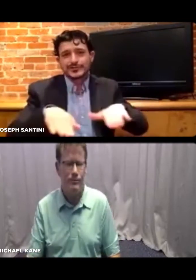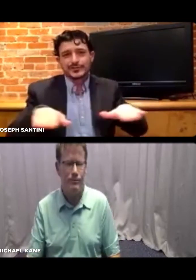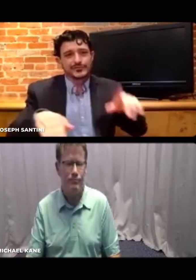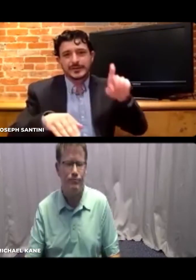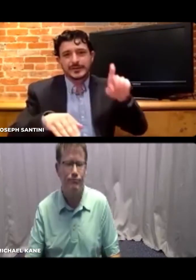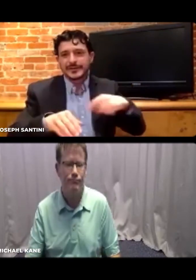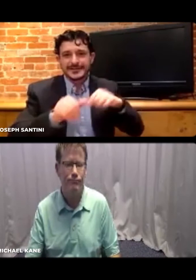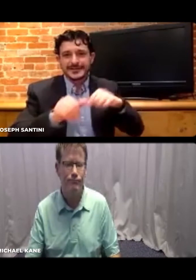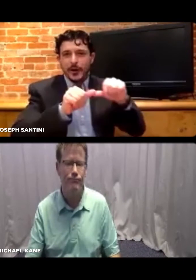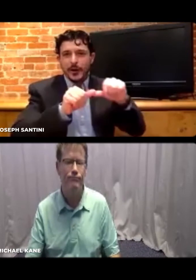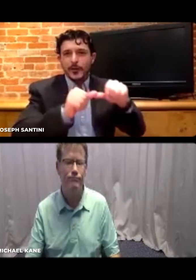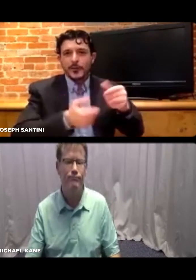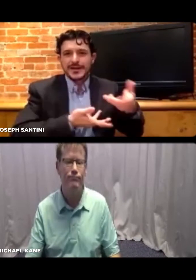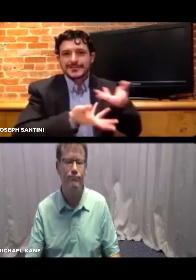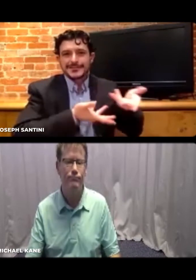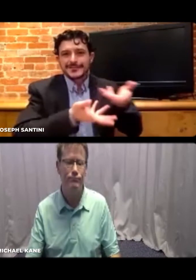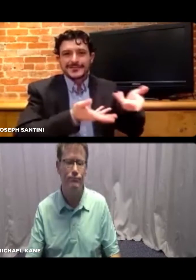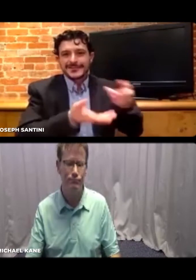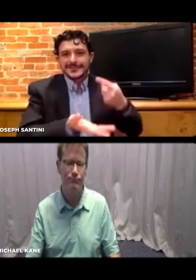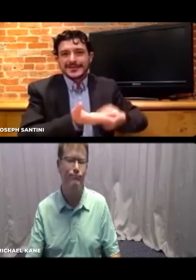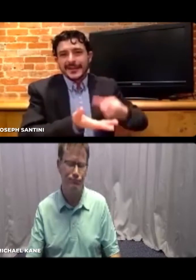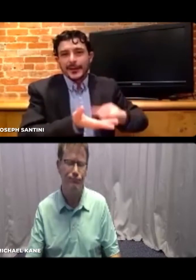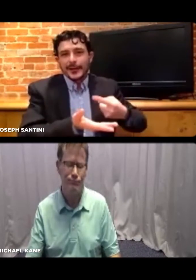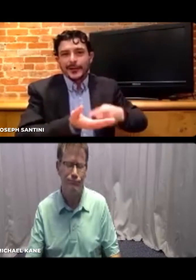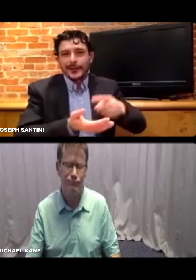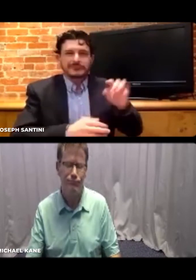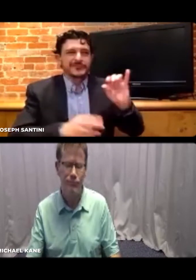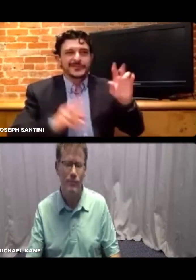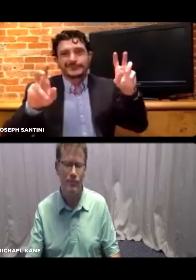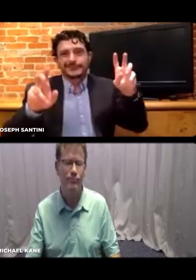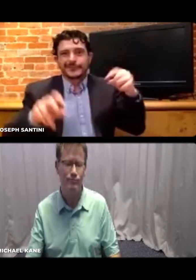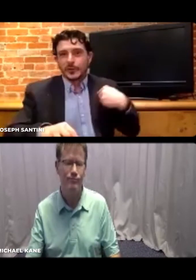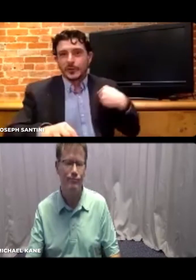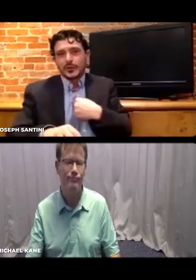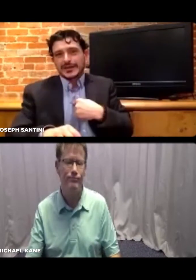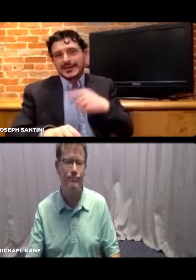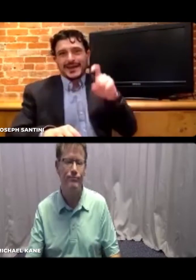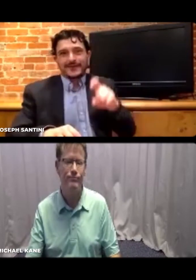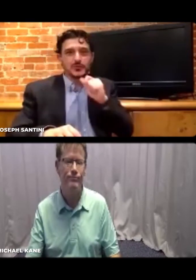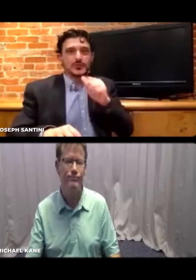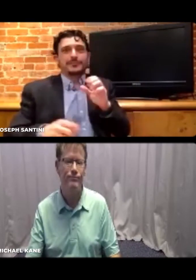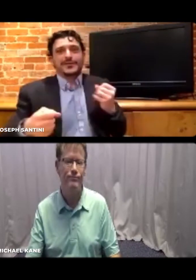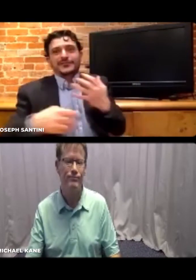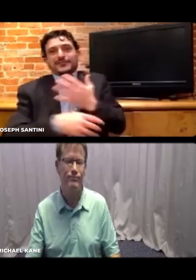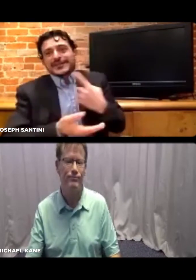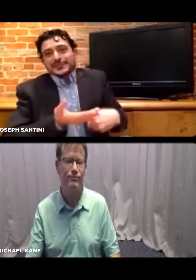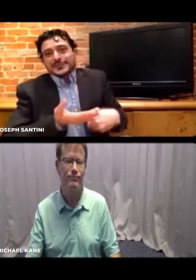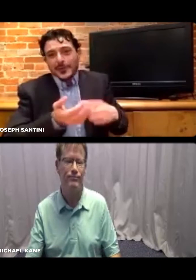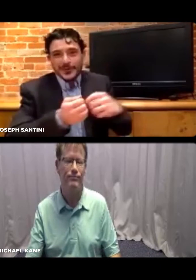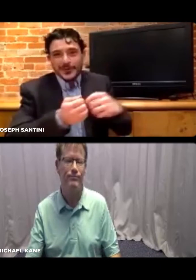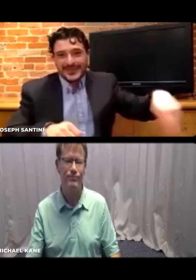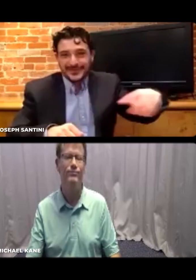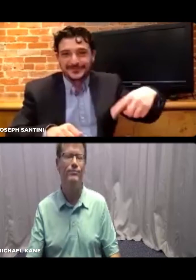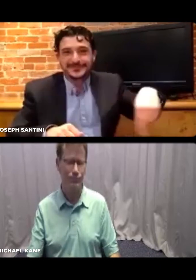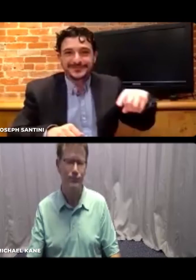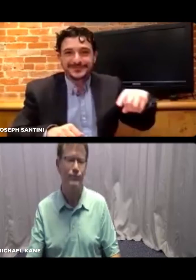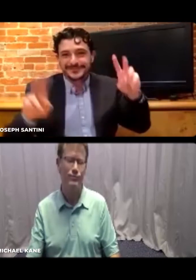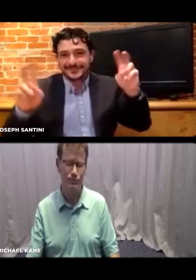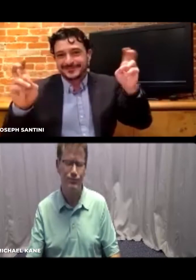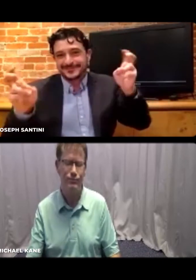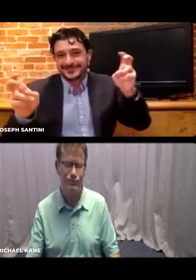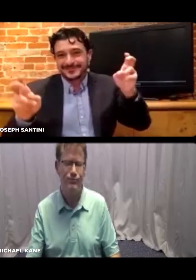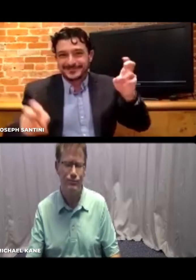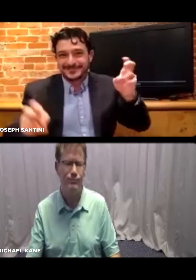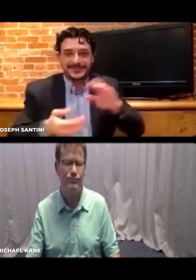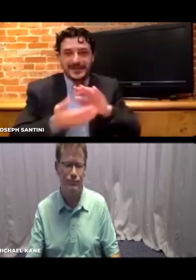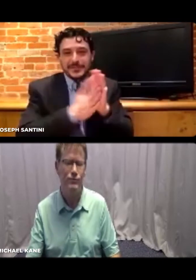youth has to have this continuous and ongoing discussion about how we don't have to fear the future. And we can become